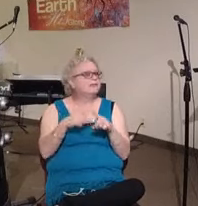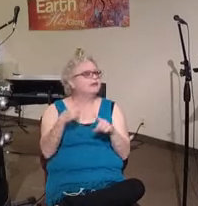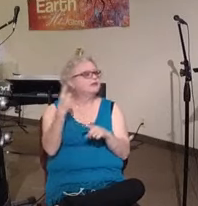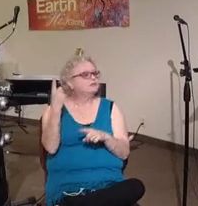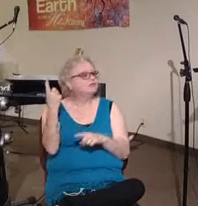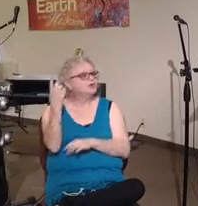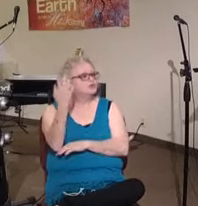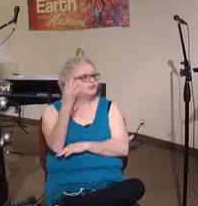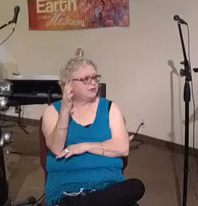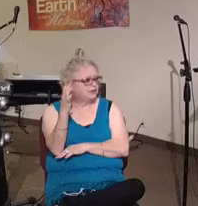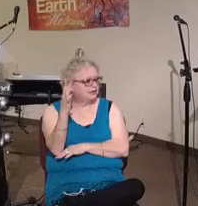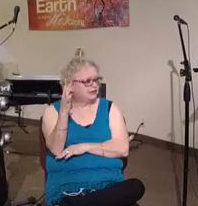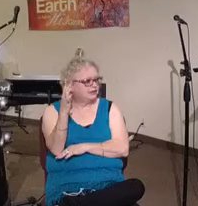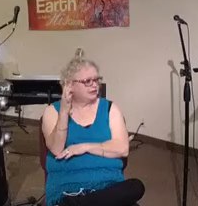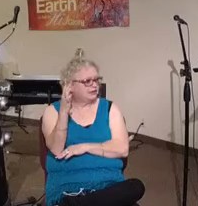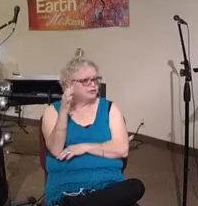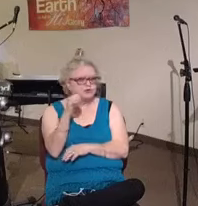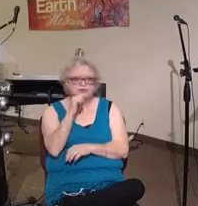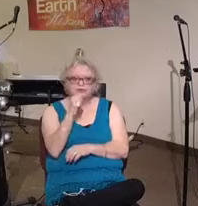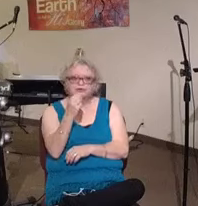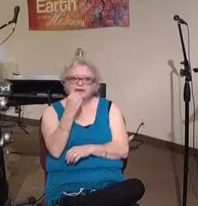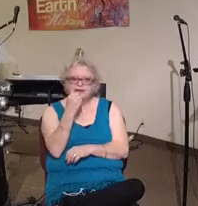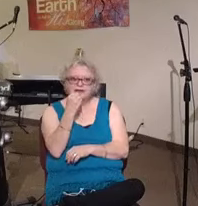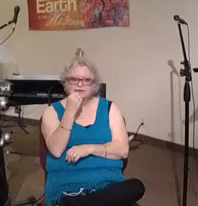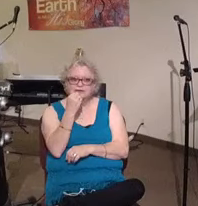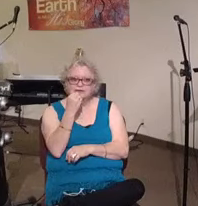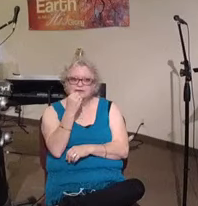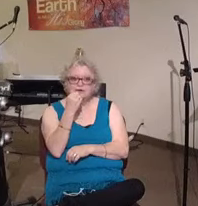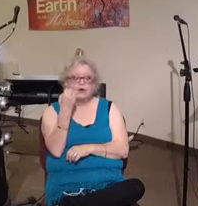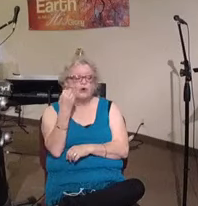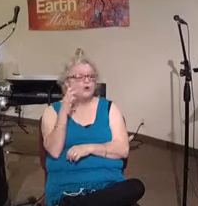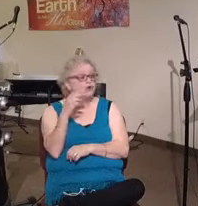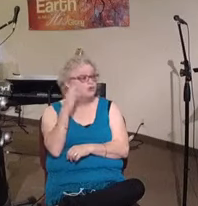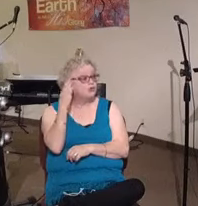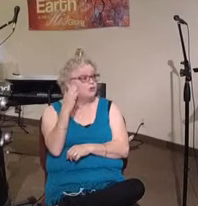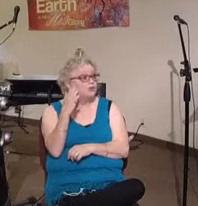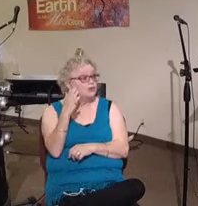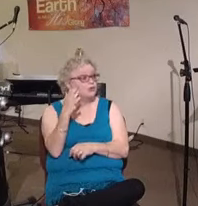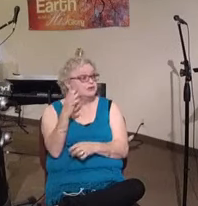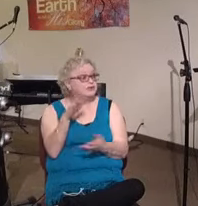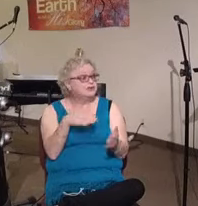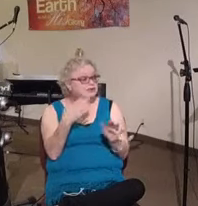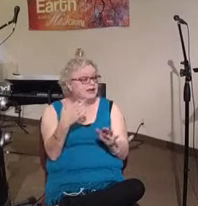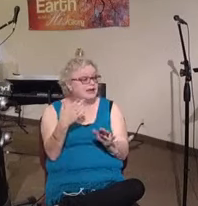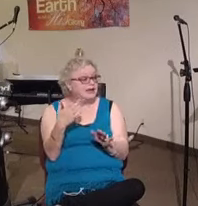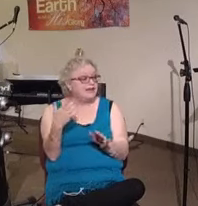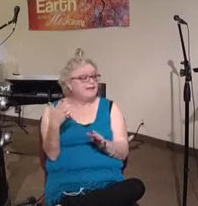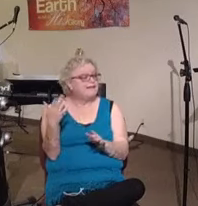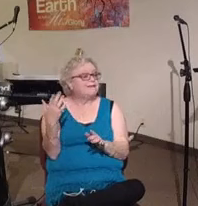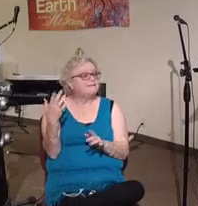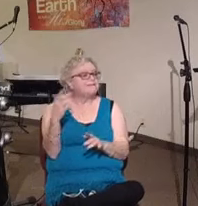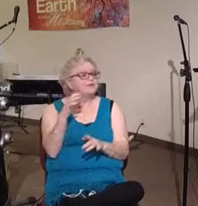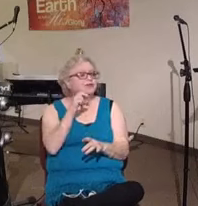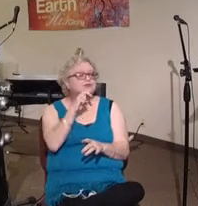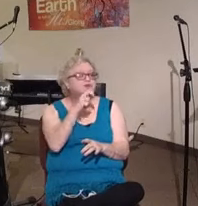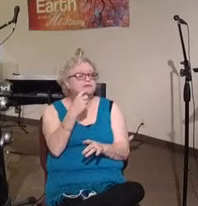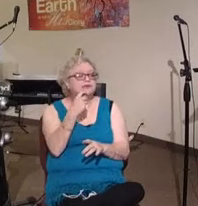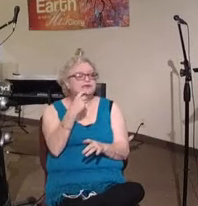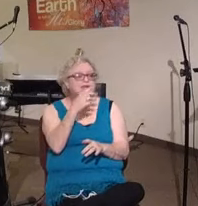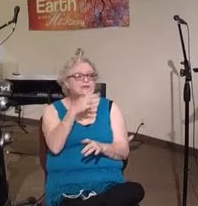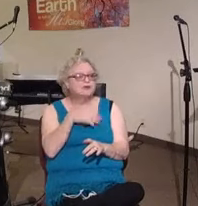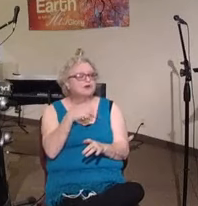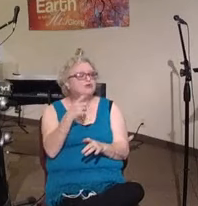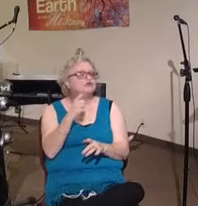tree. Do not eat or you'll die. Verse 4, the serpent said to the woman, you